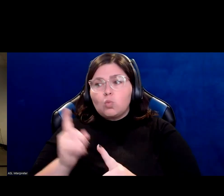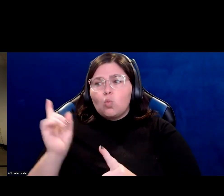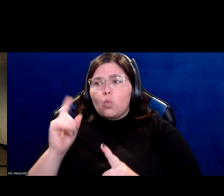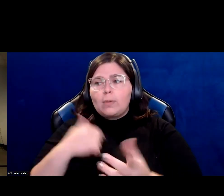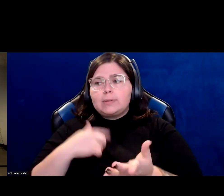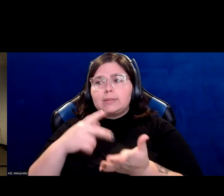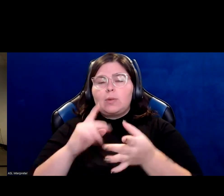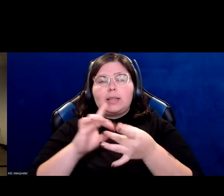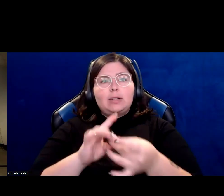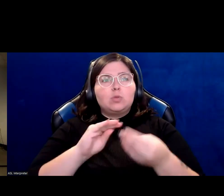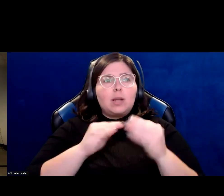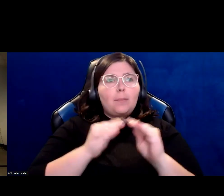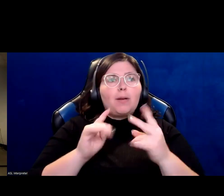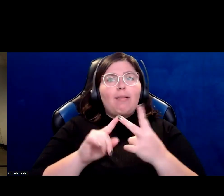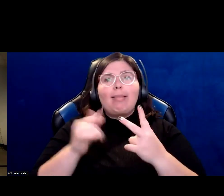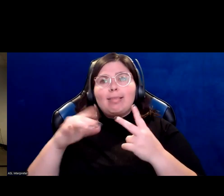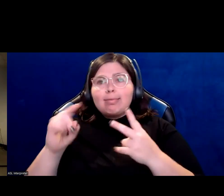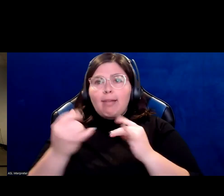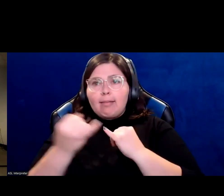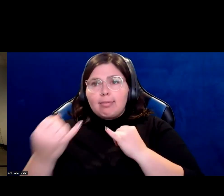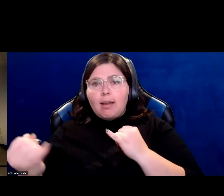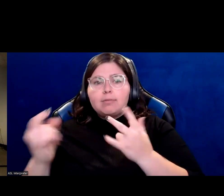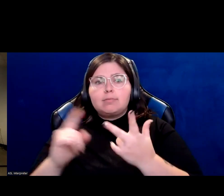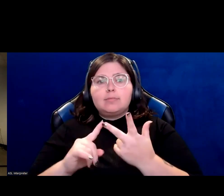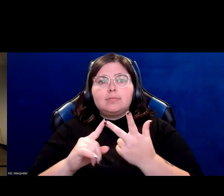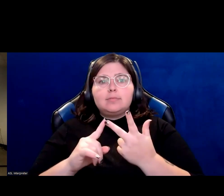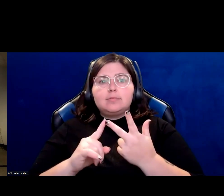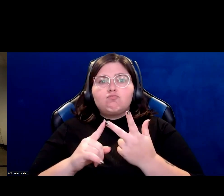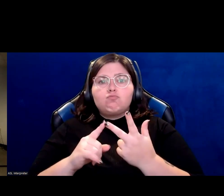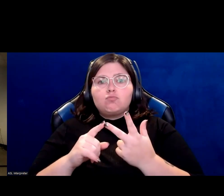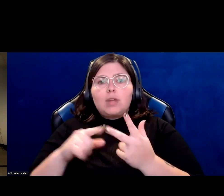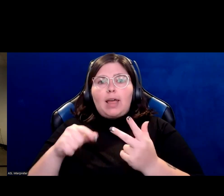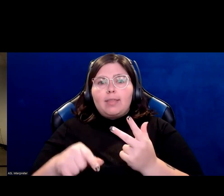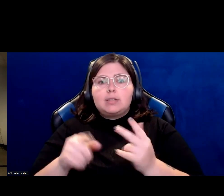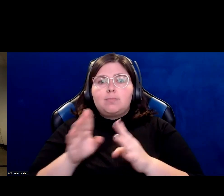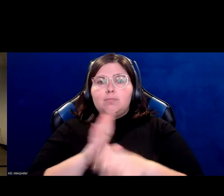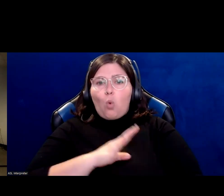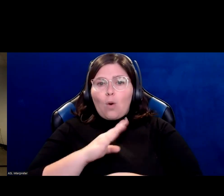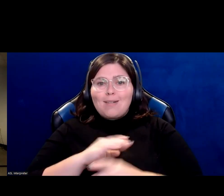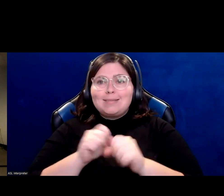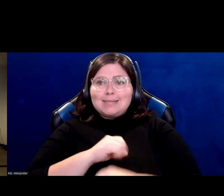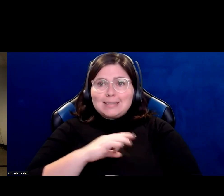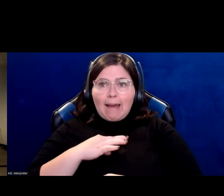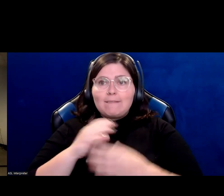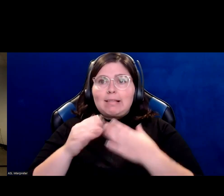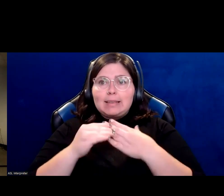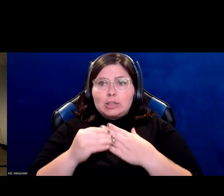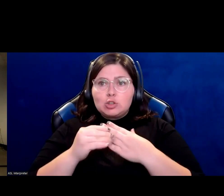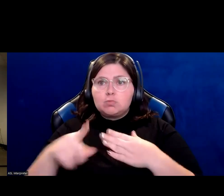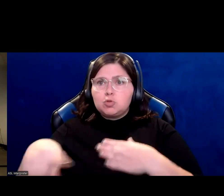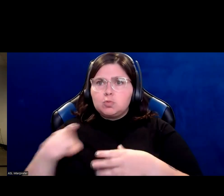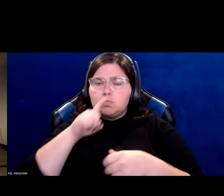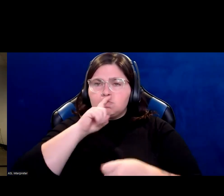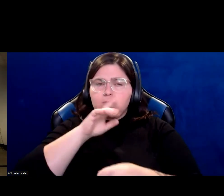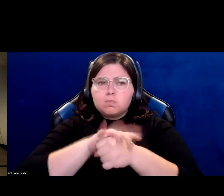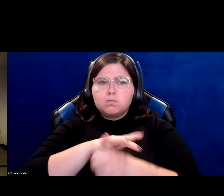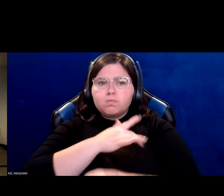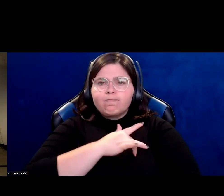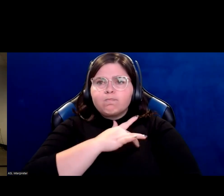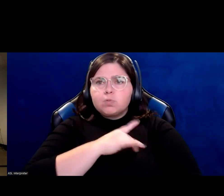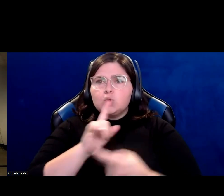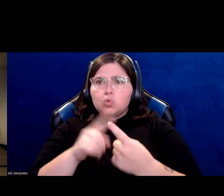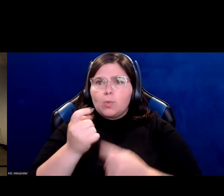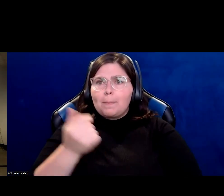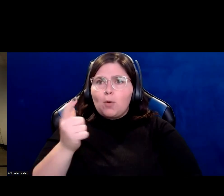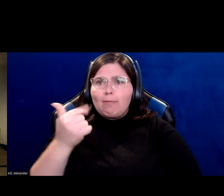the numbers, in terms of lead lines, and this board and staff and the leadership made a commitment to removing lead